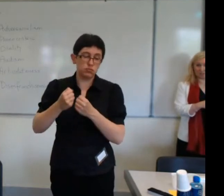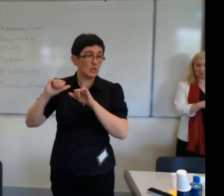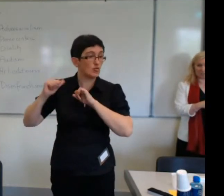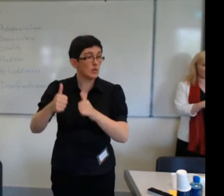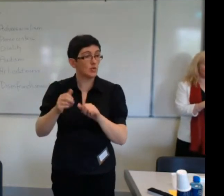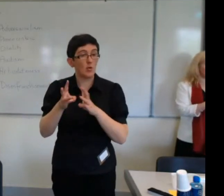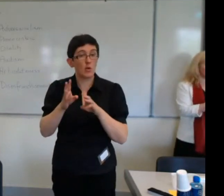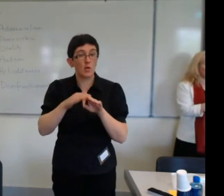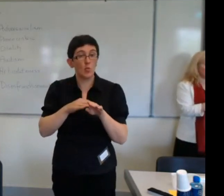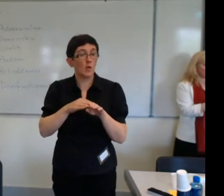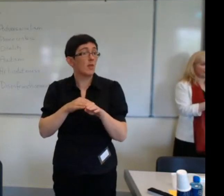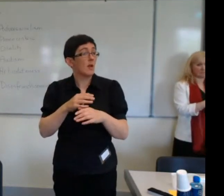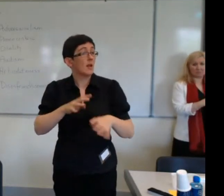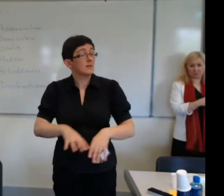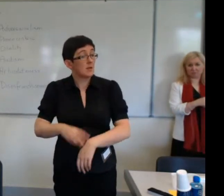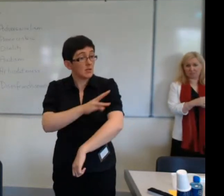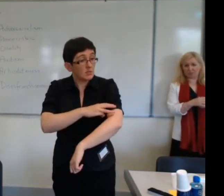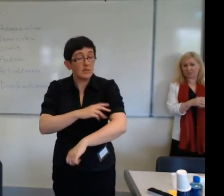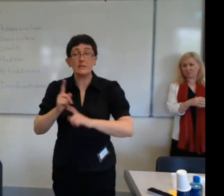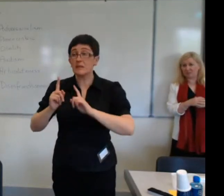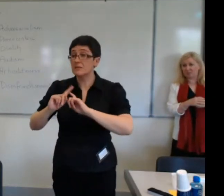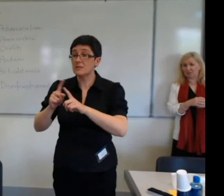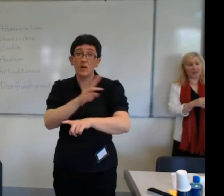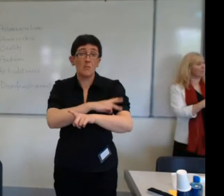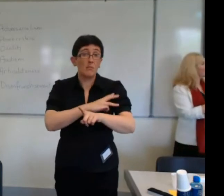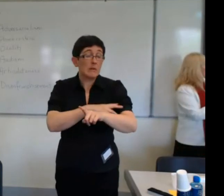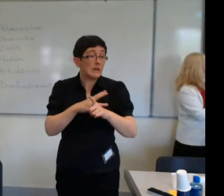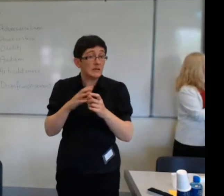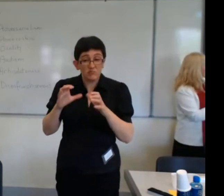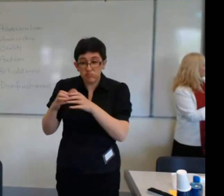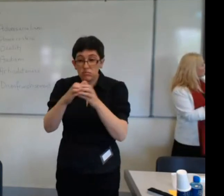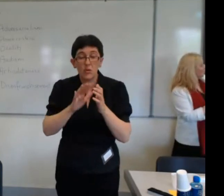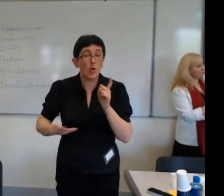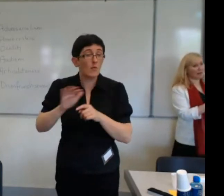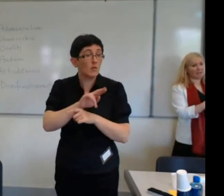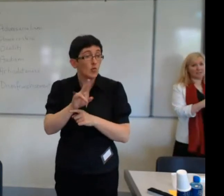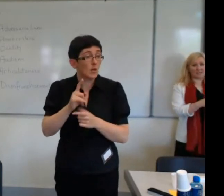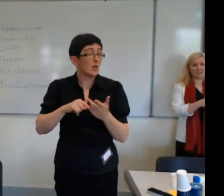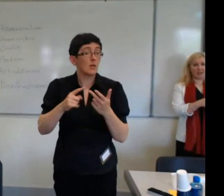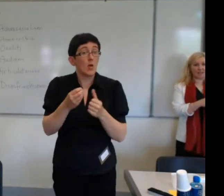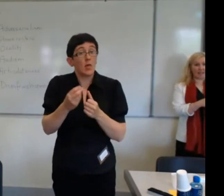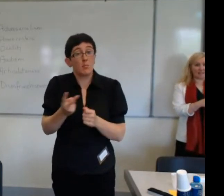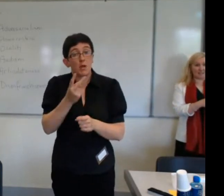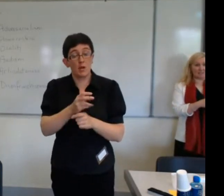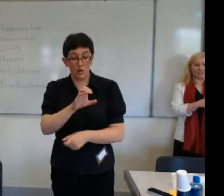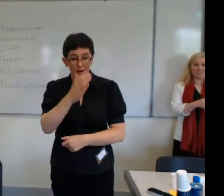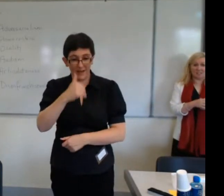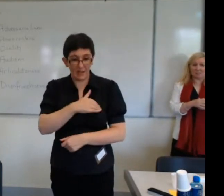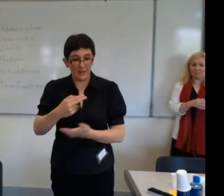Scottish Constabulary, as well as a number of other police forces around the UK. Another partner is the Catholic University of